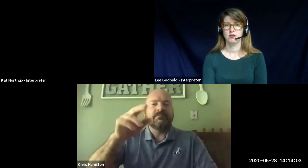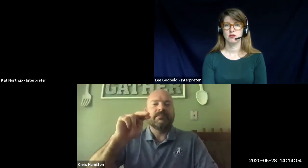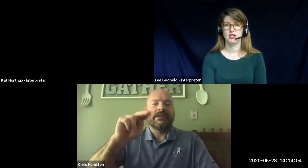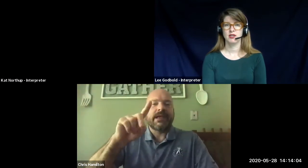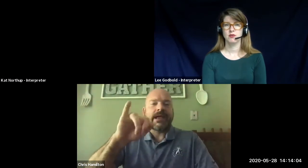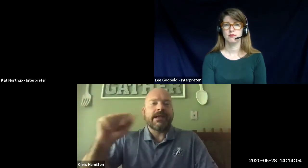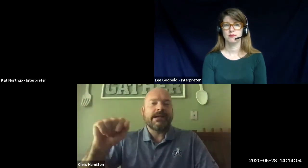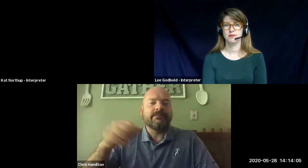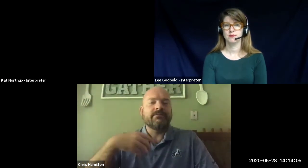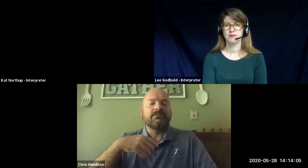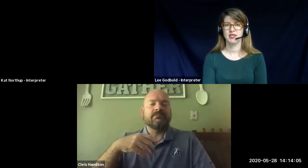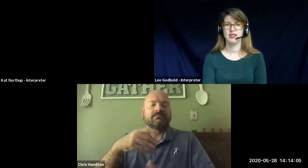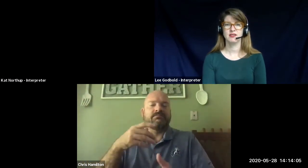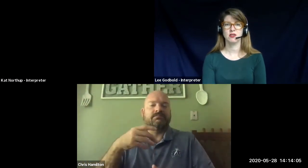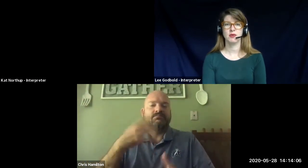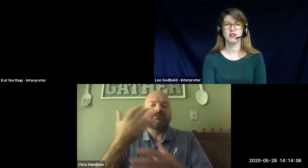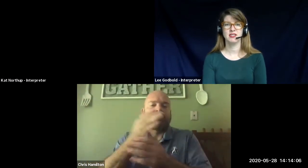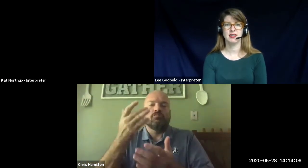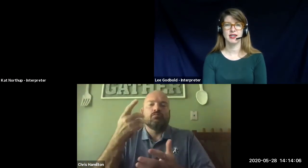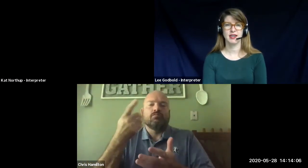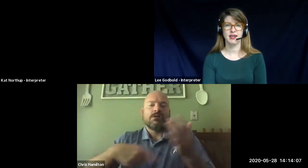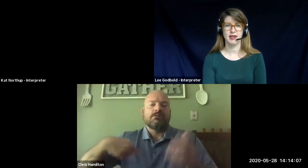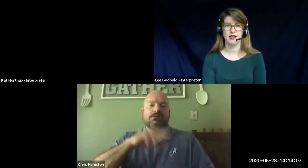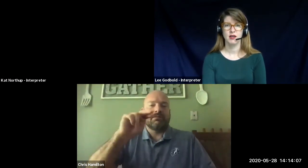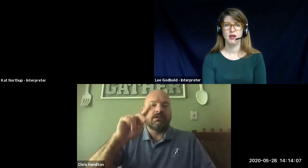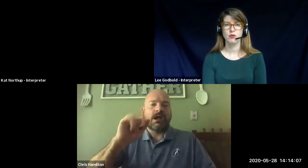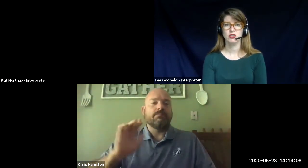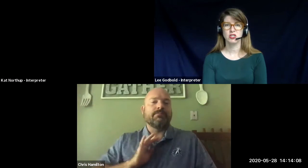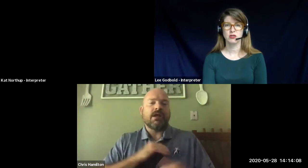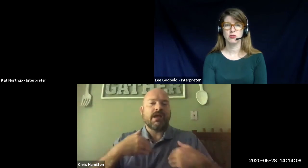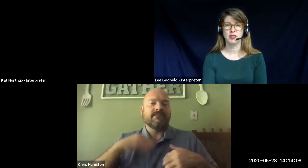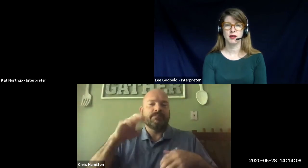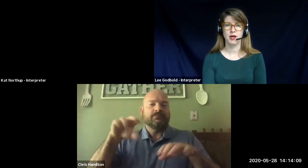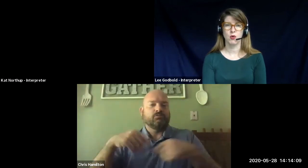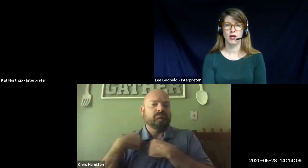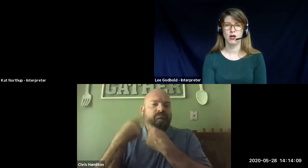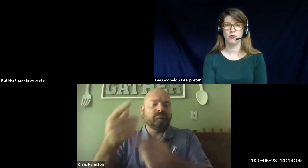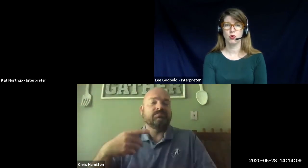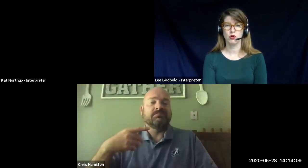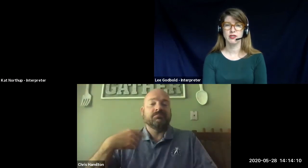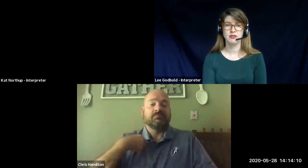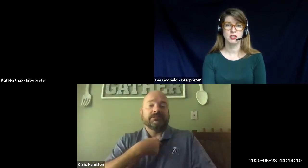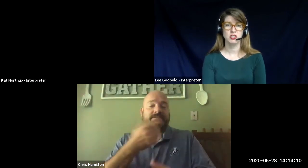So now, in talking about NDIAA, I want to share a little bit about what our board has been